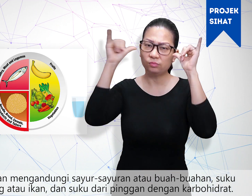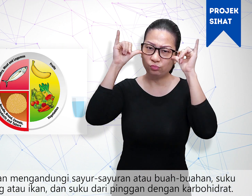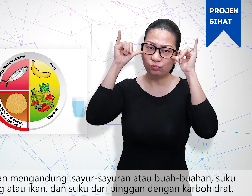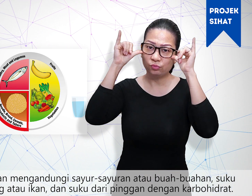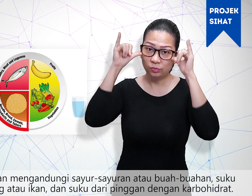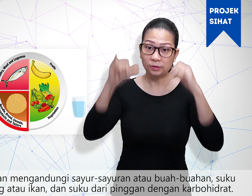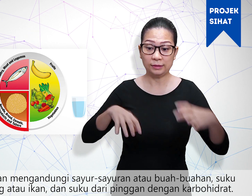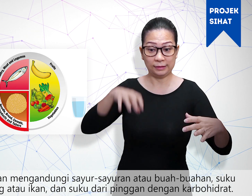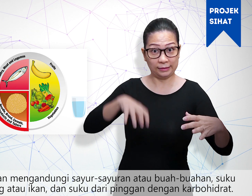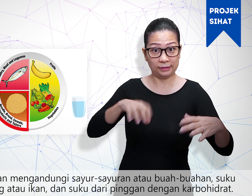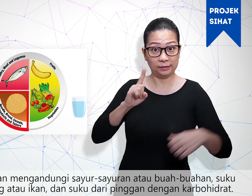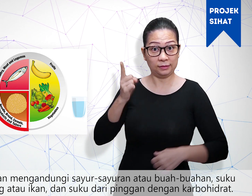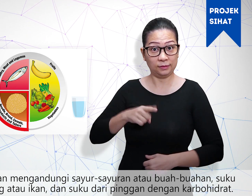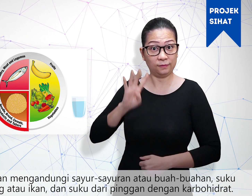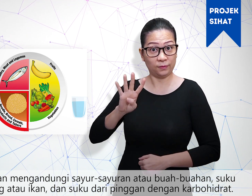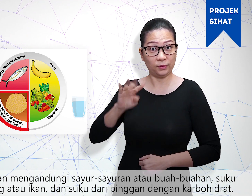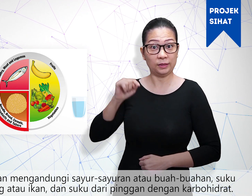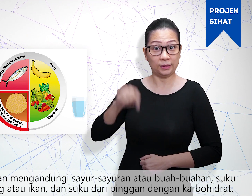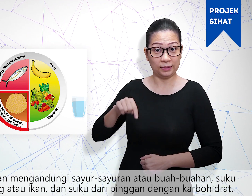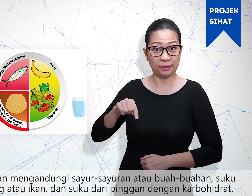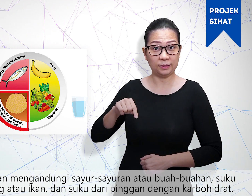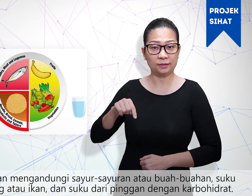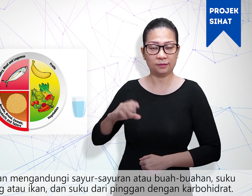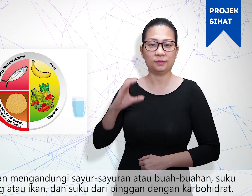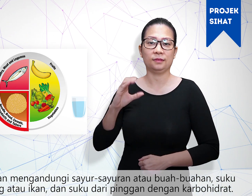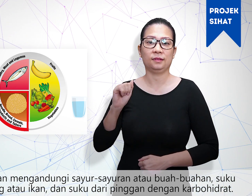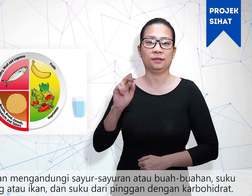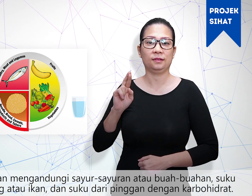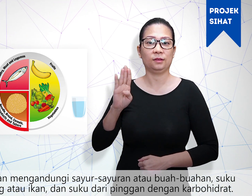and only 1/4 with carbohydrates.